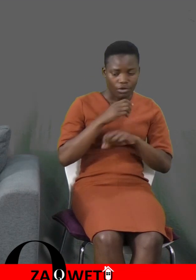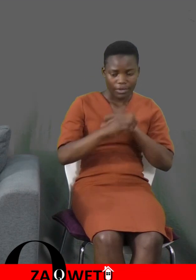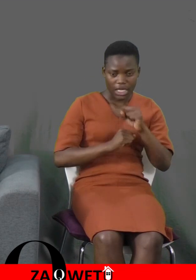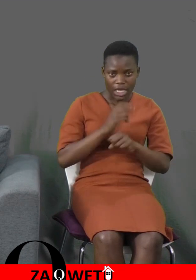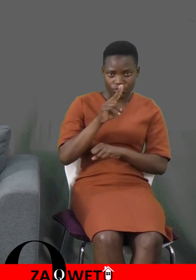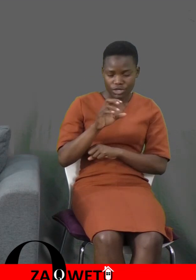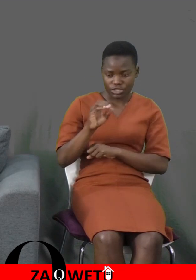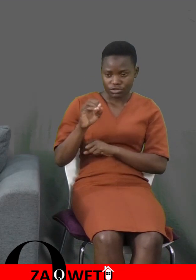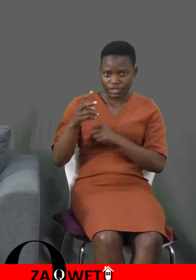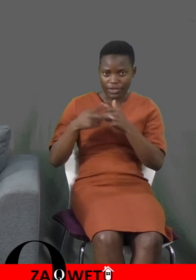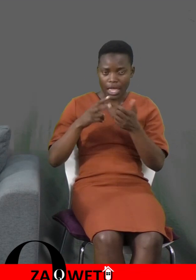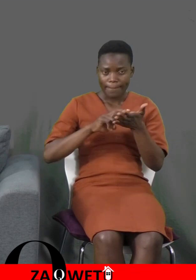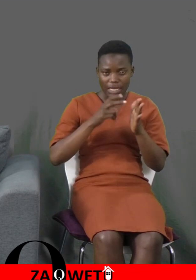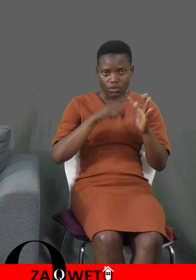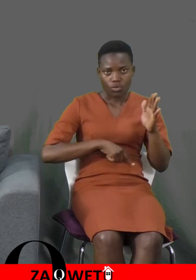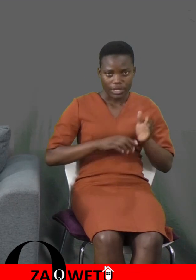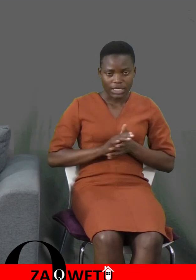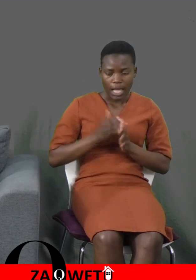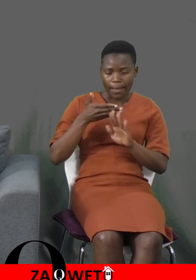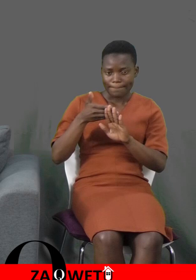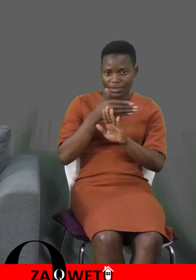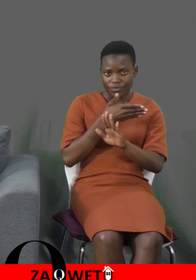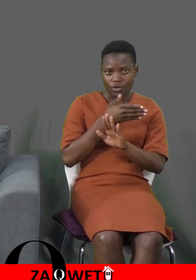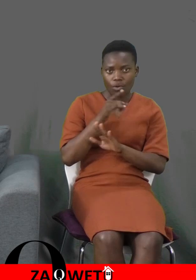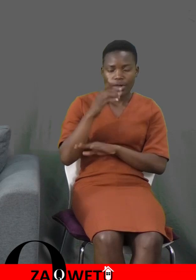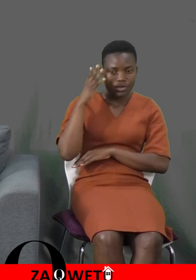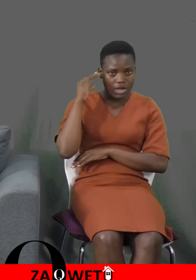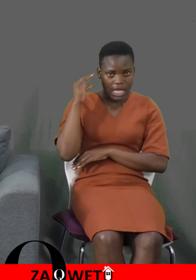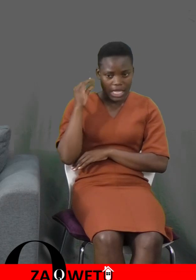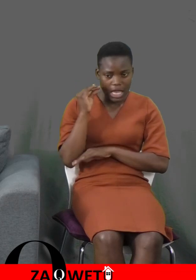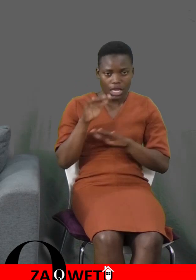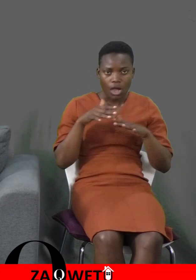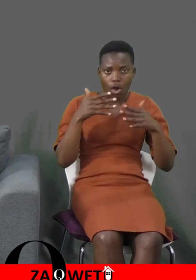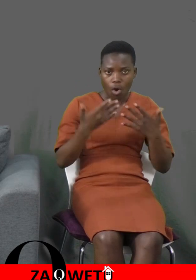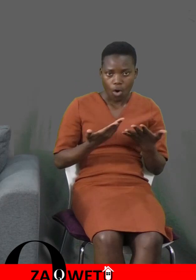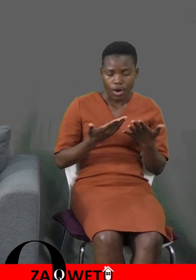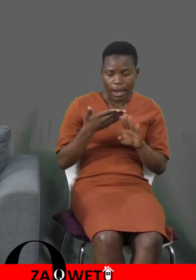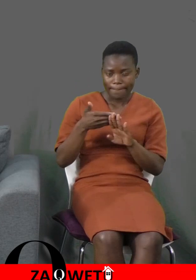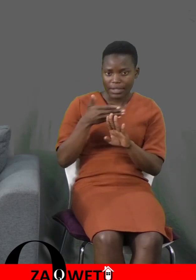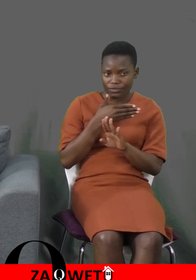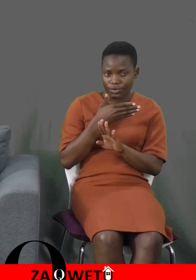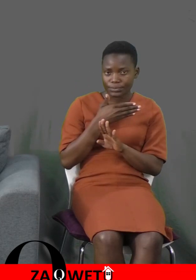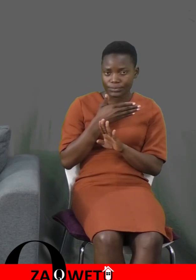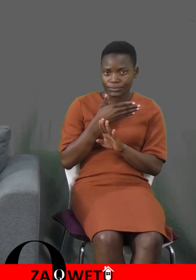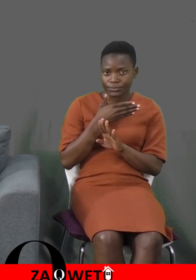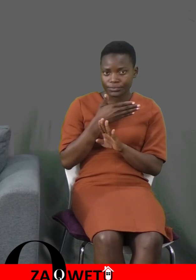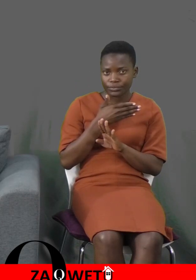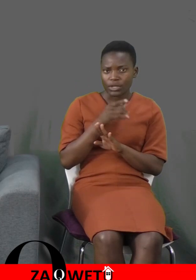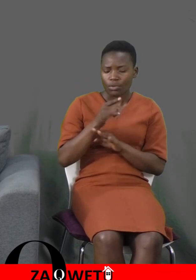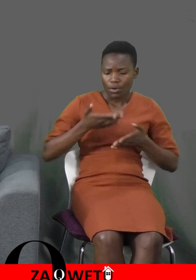2007. That means that before you were hearing, or before were you born